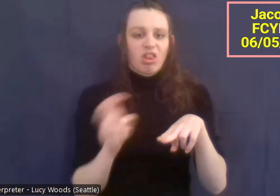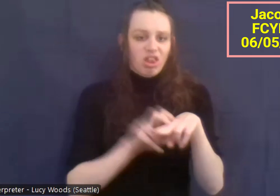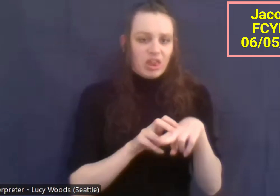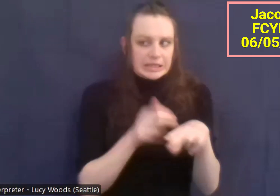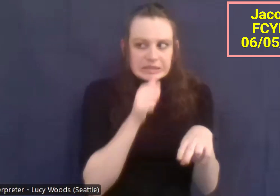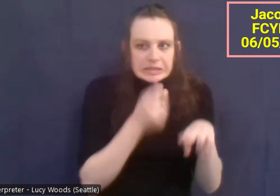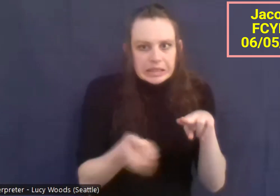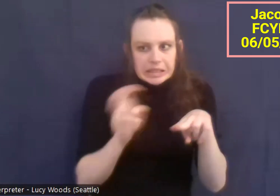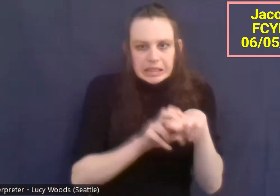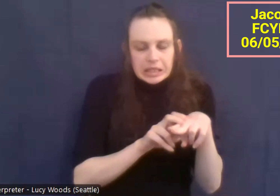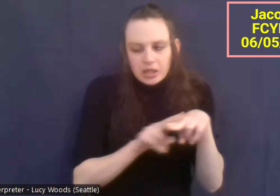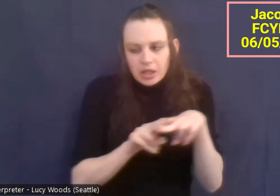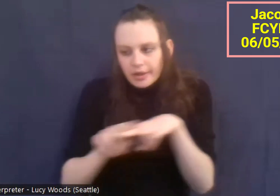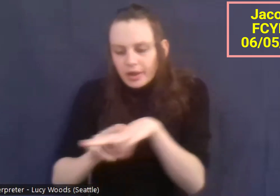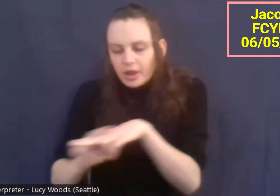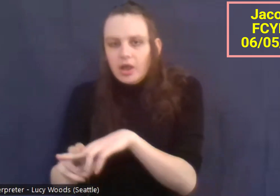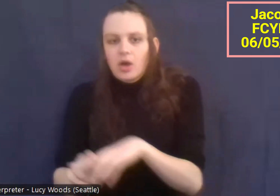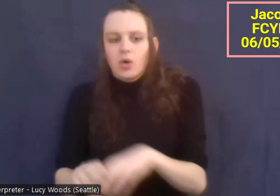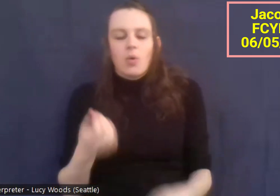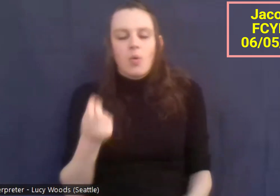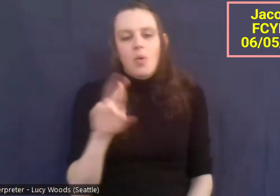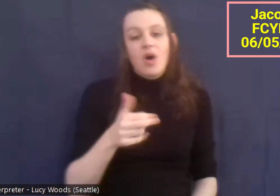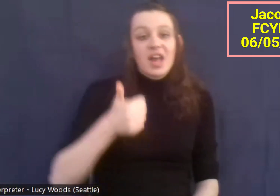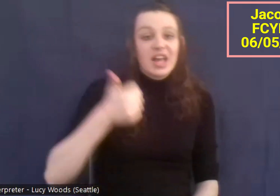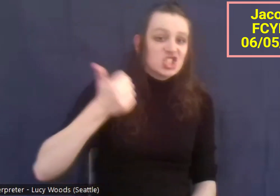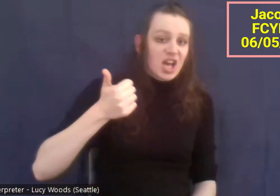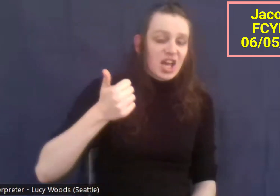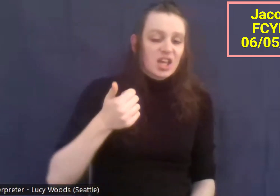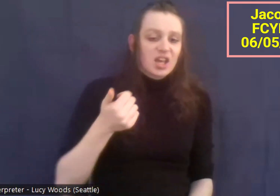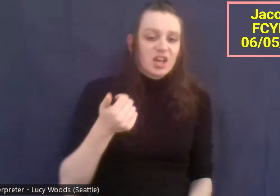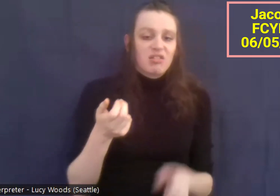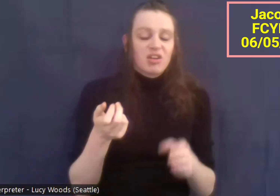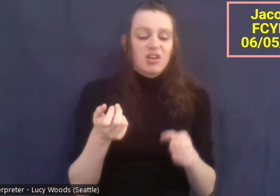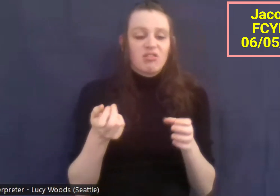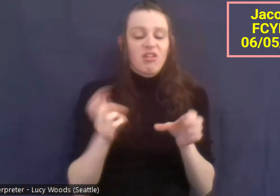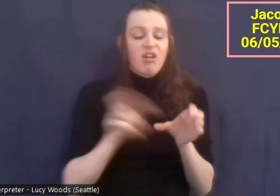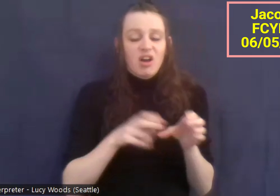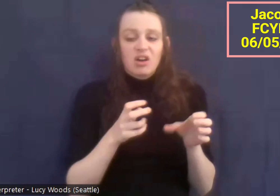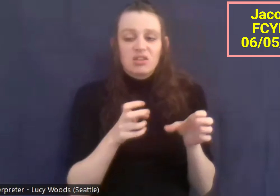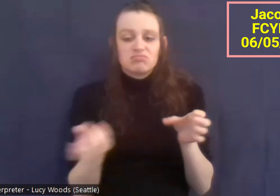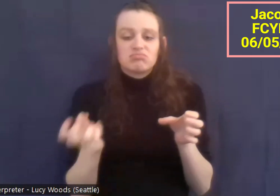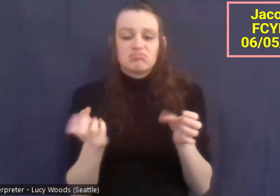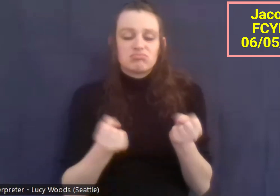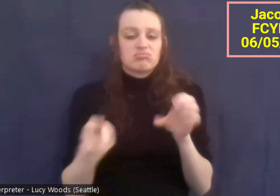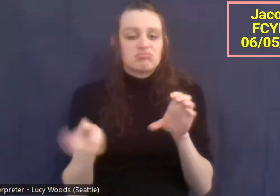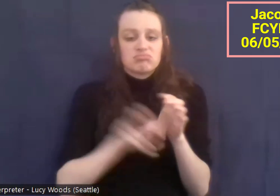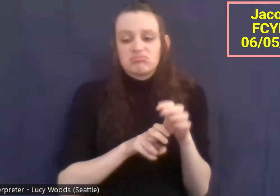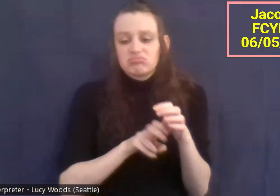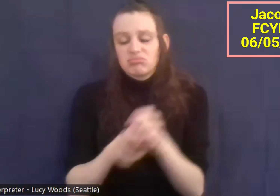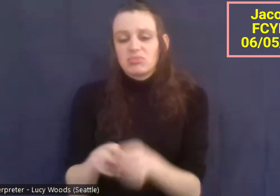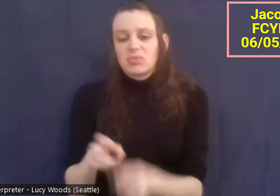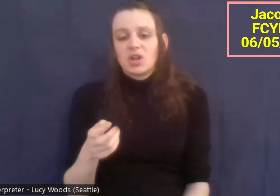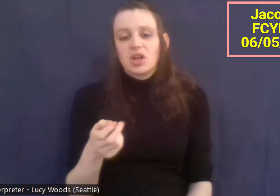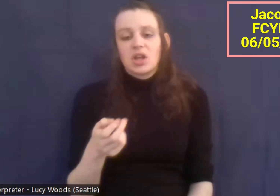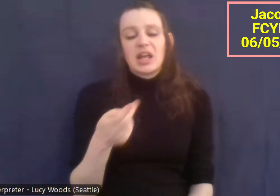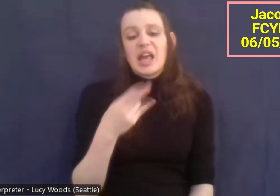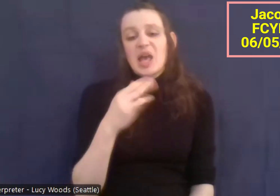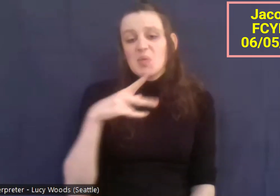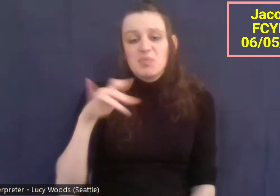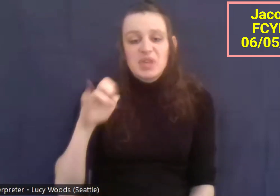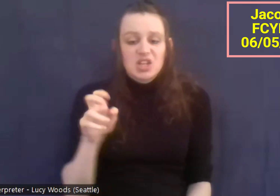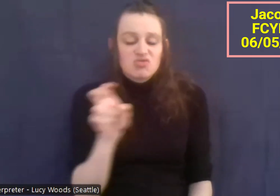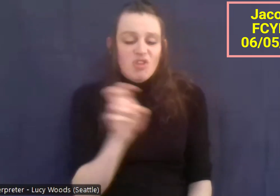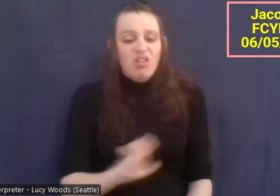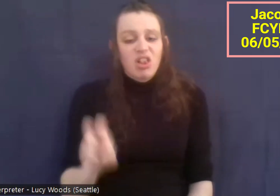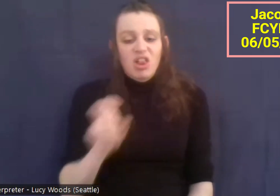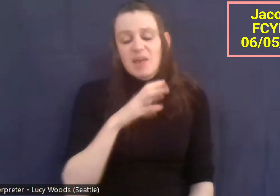riding around on hippie school buses. Um, when I was about 27, um,